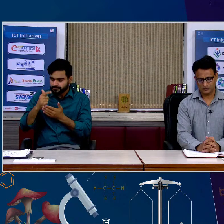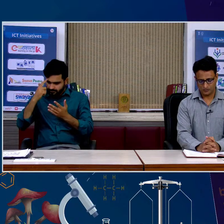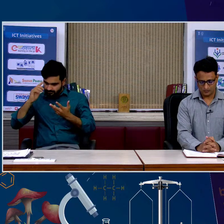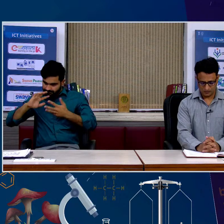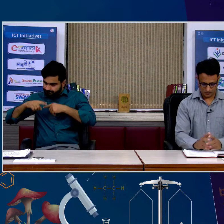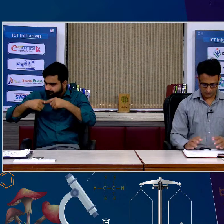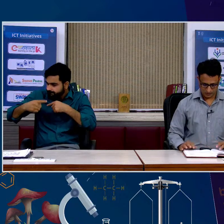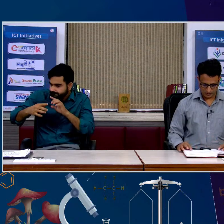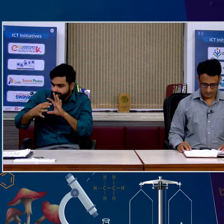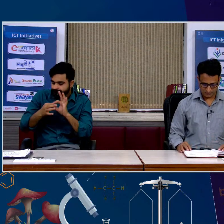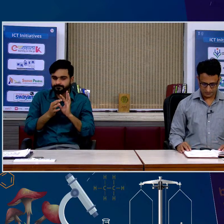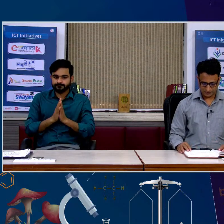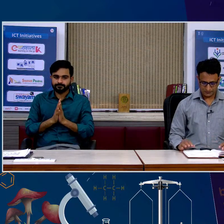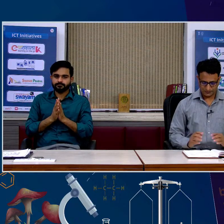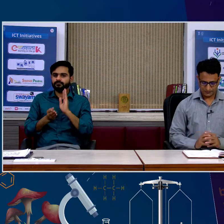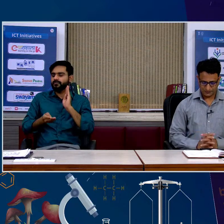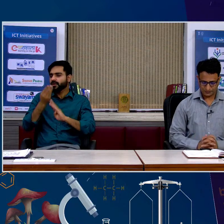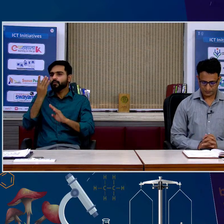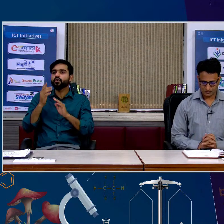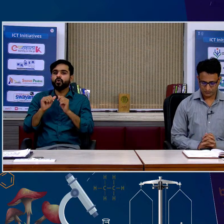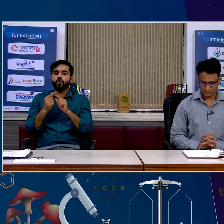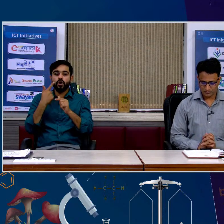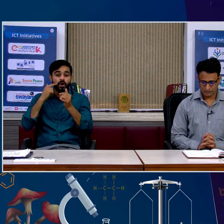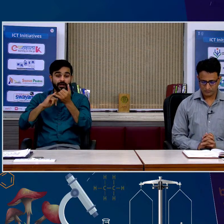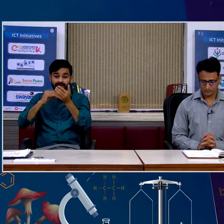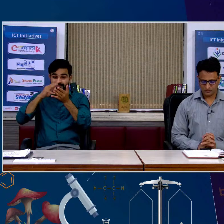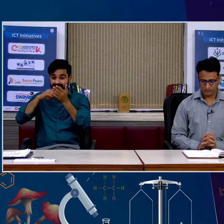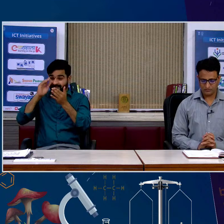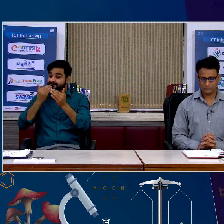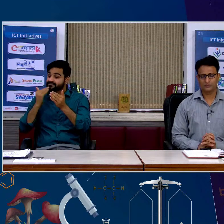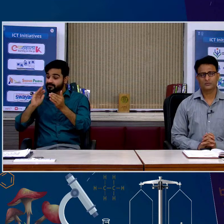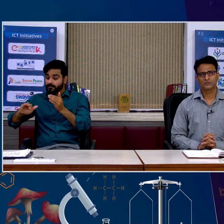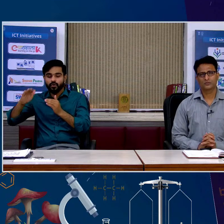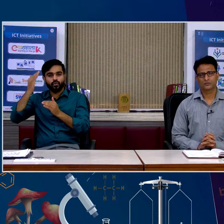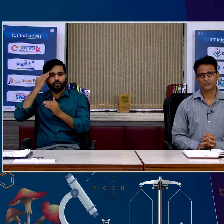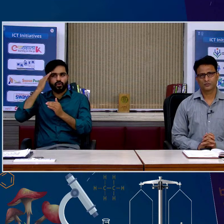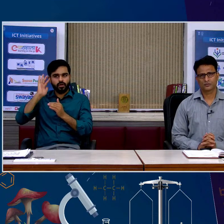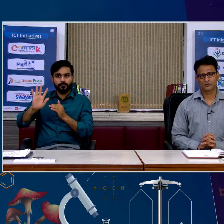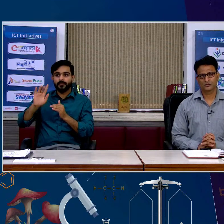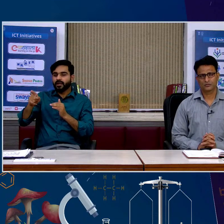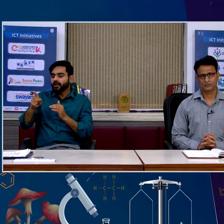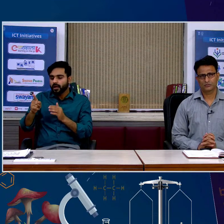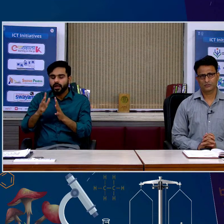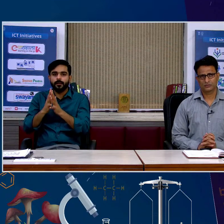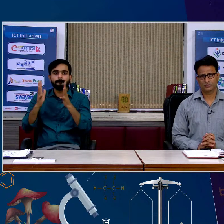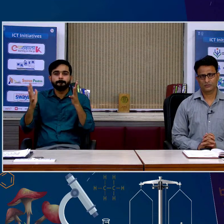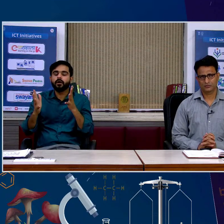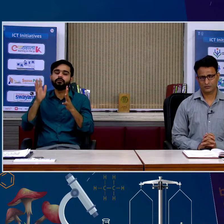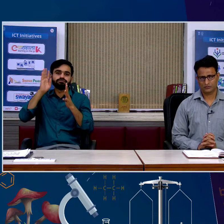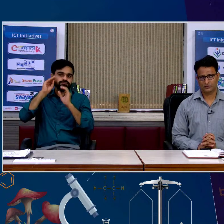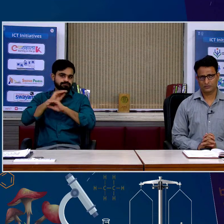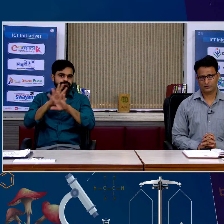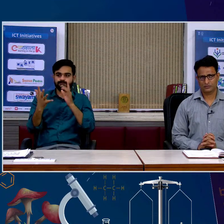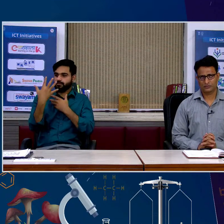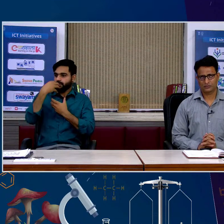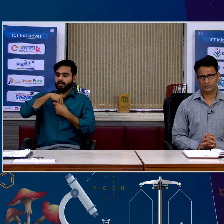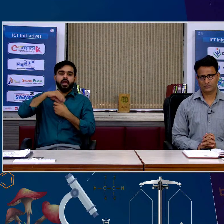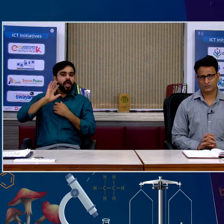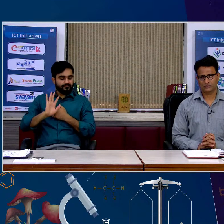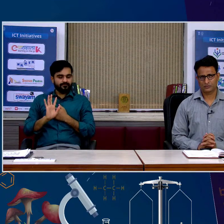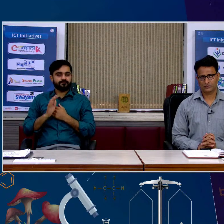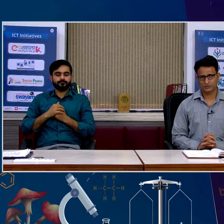of emotions. More for an autistic child, because because he receives a lot of information, right?